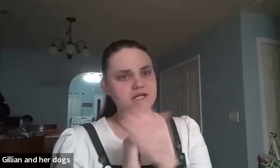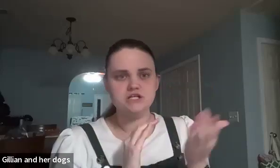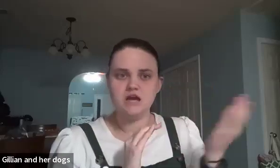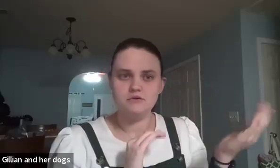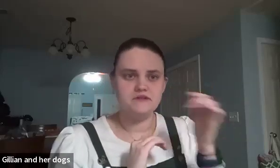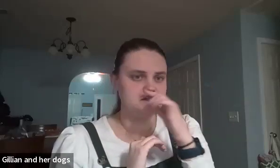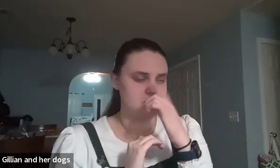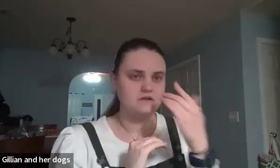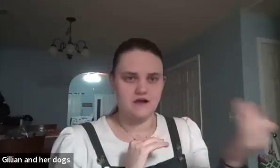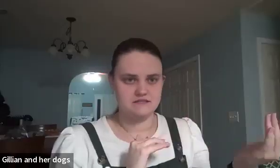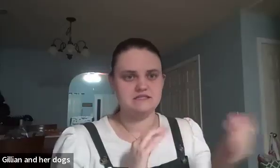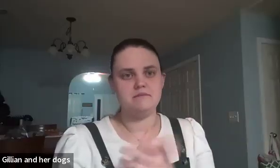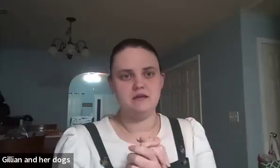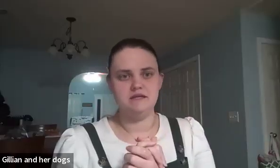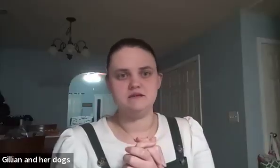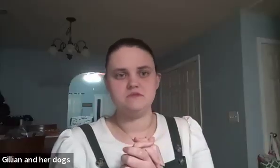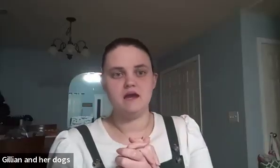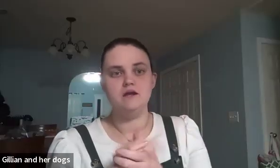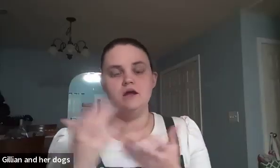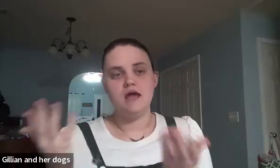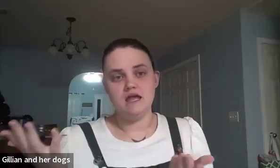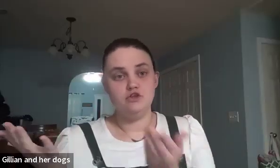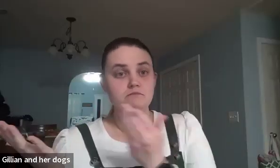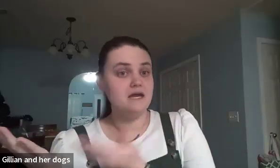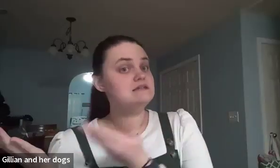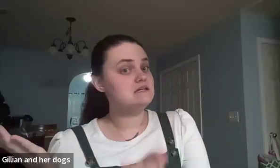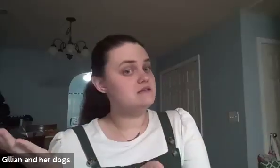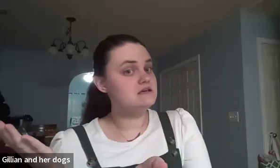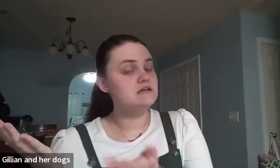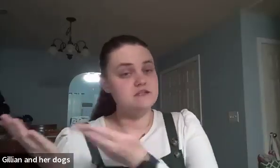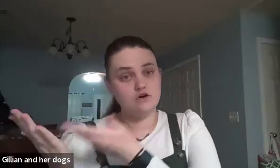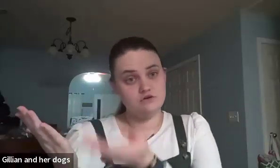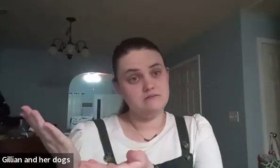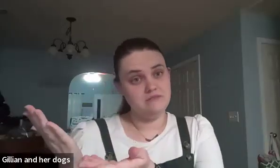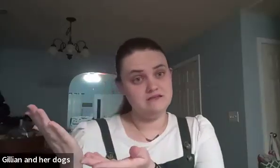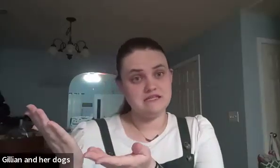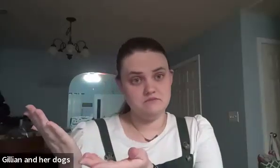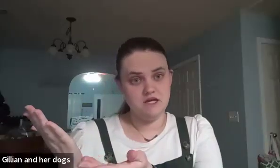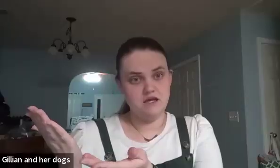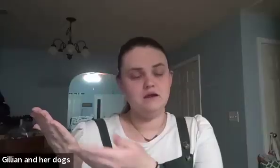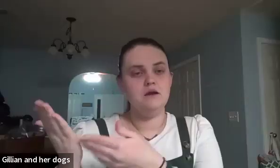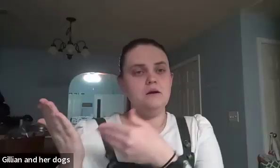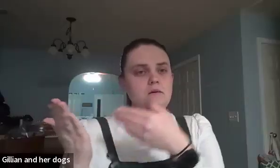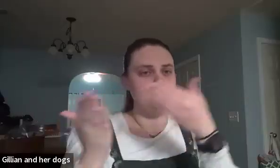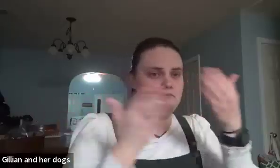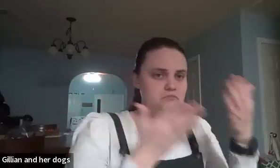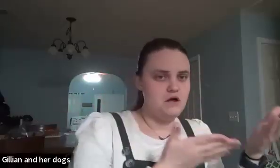mention a couple of things throughout the classes that may be something that, hey, you may see this, and this also can mean the same thing,